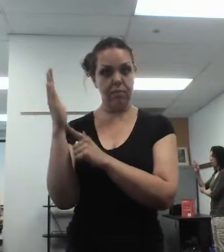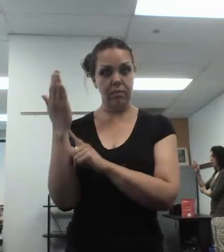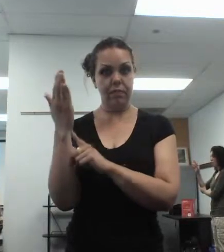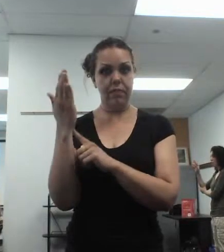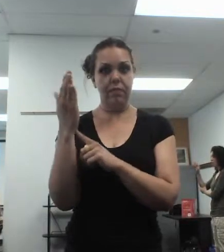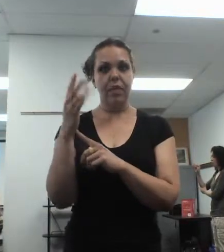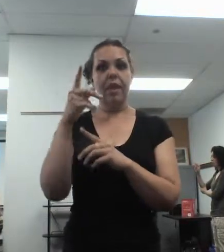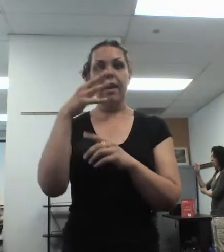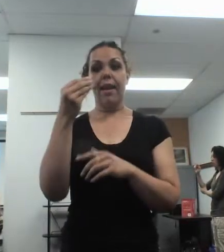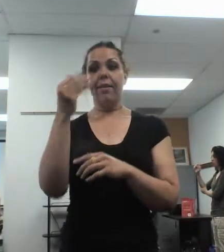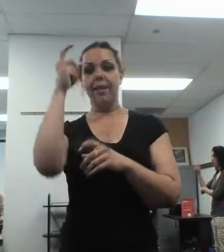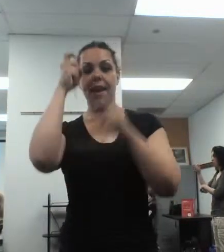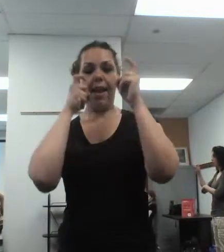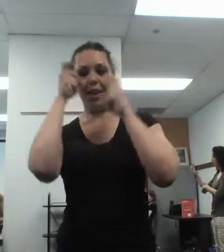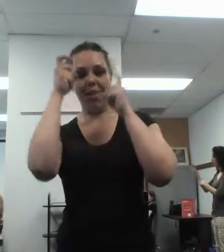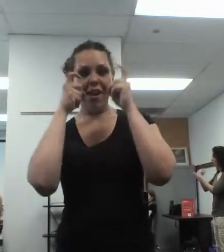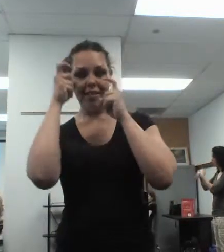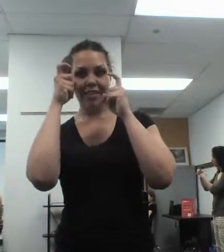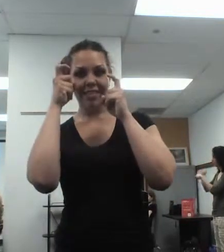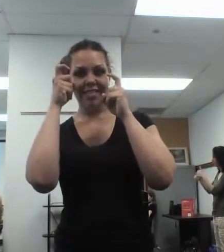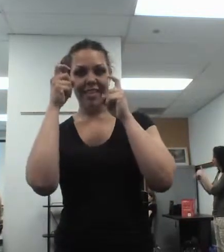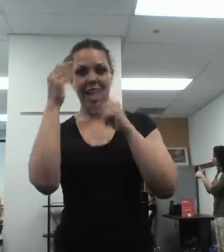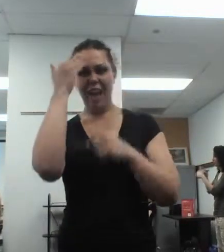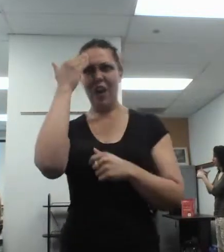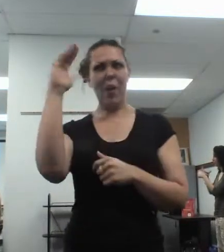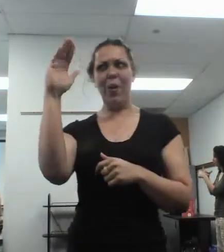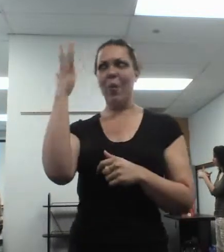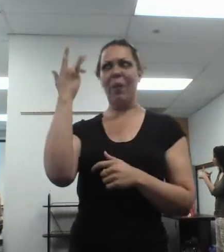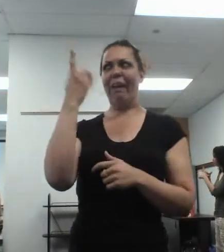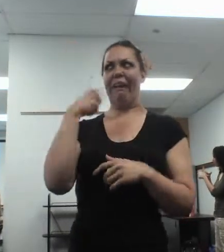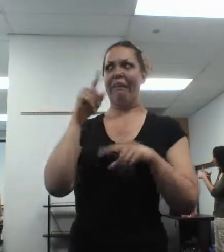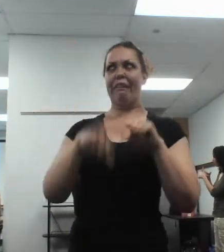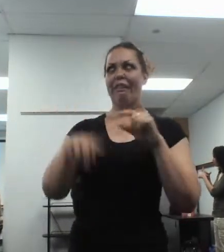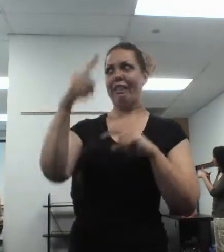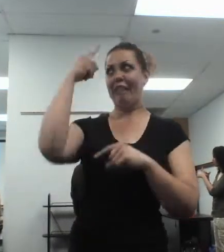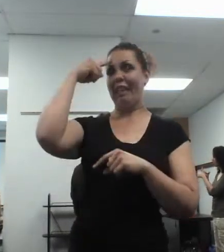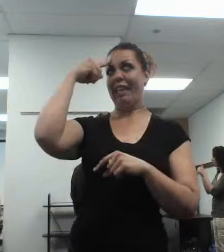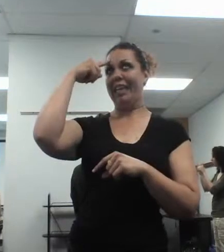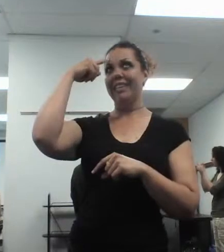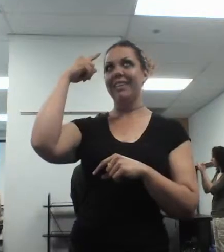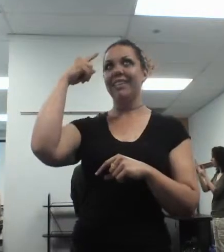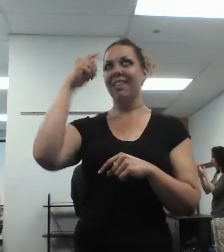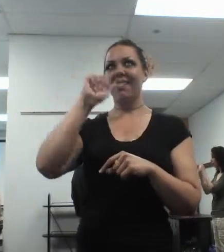and animus. I don't know why I can't think of all of them. Okay? So this